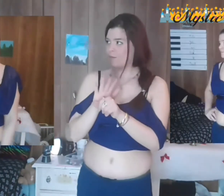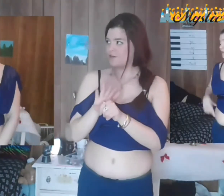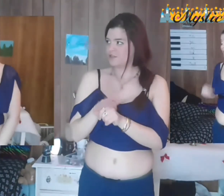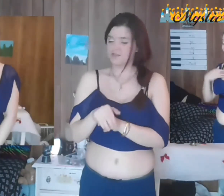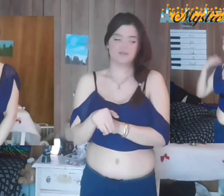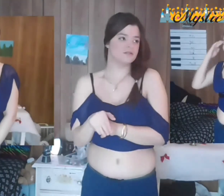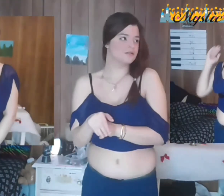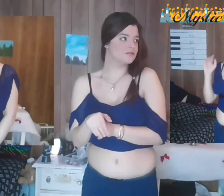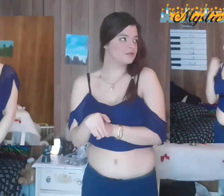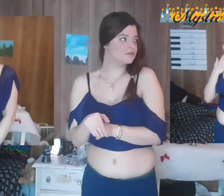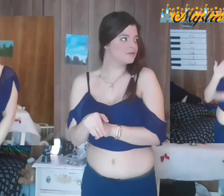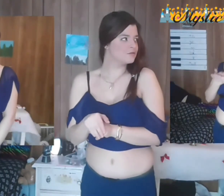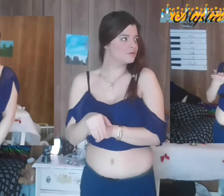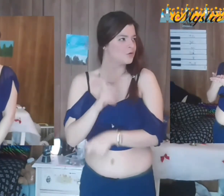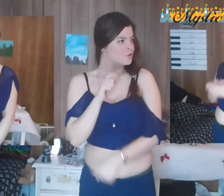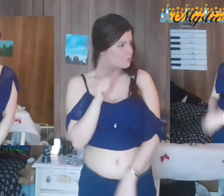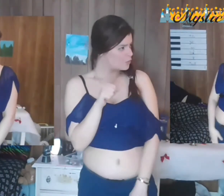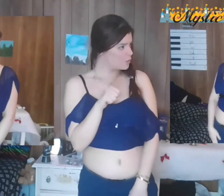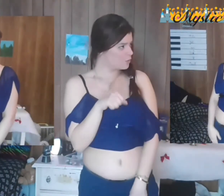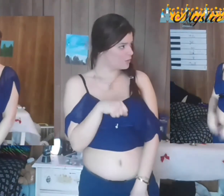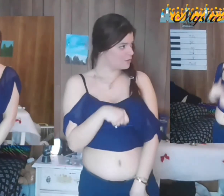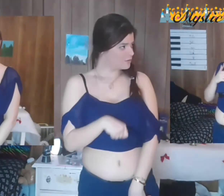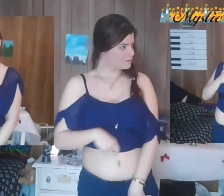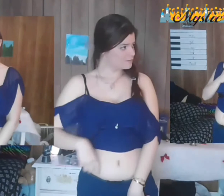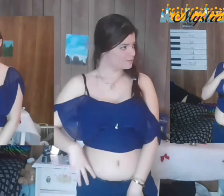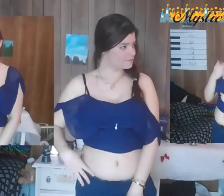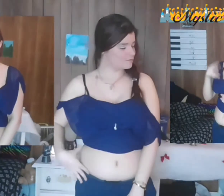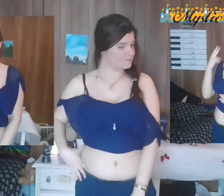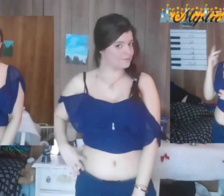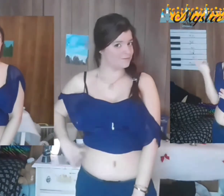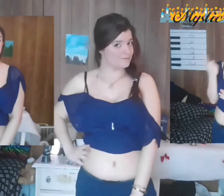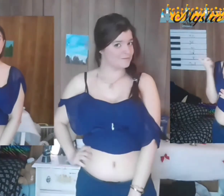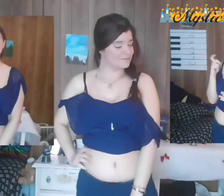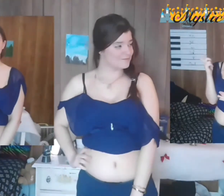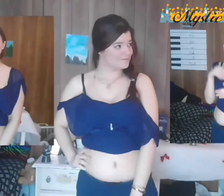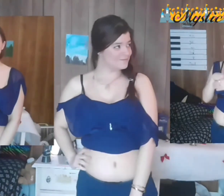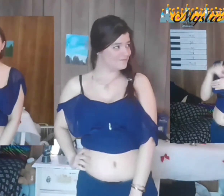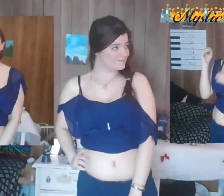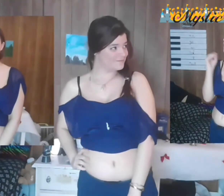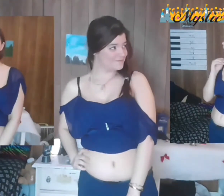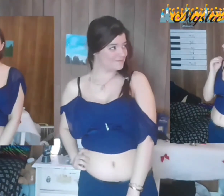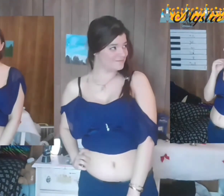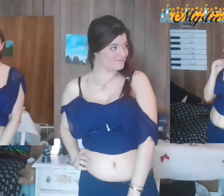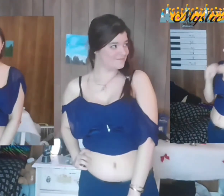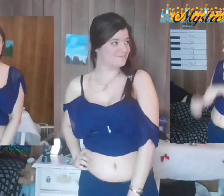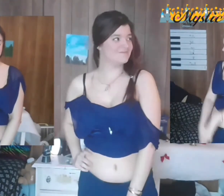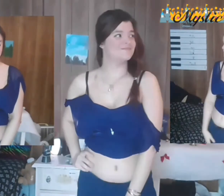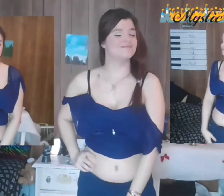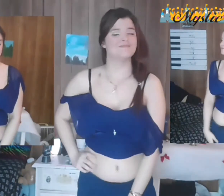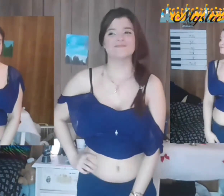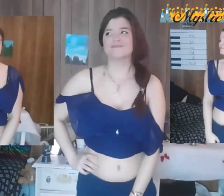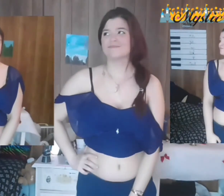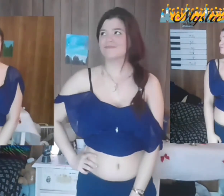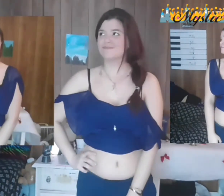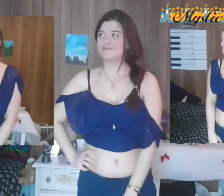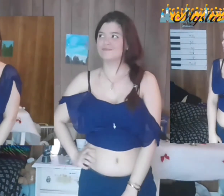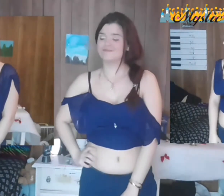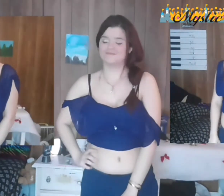promise? I think it'd do her some good. You do? Honey, I've never seen somebody who needed to get out more. Told to